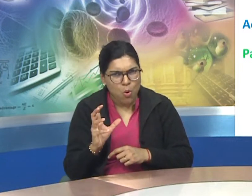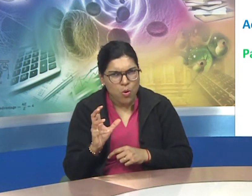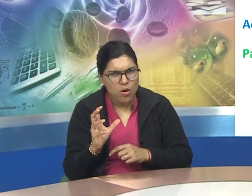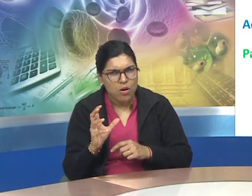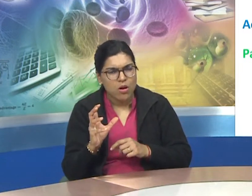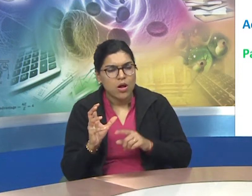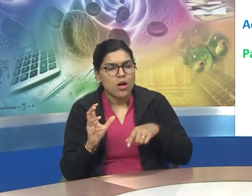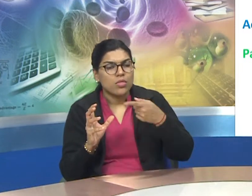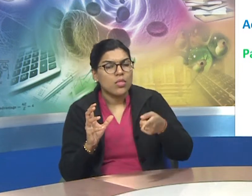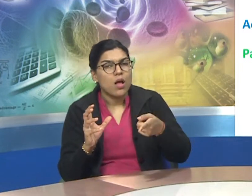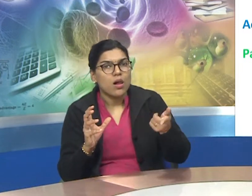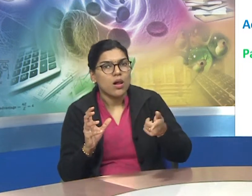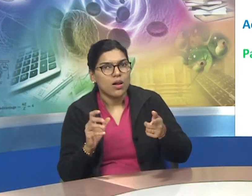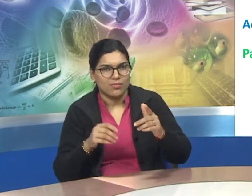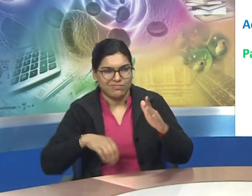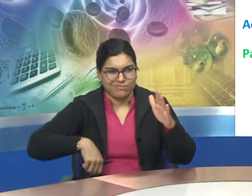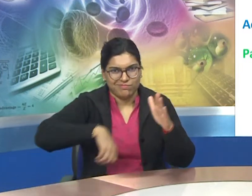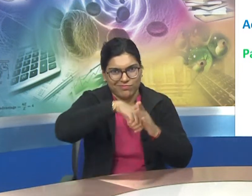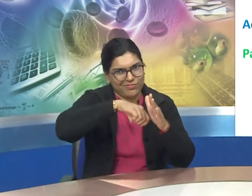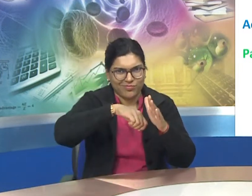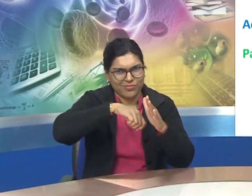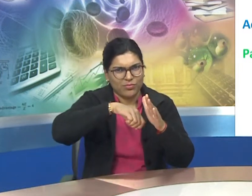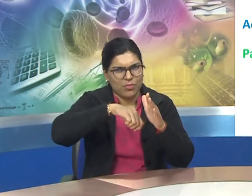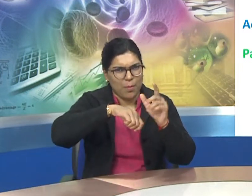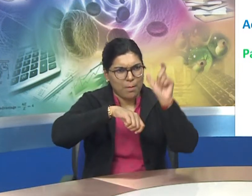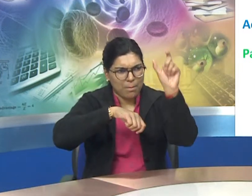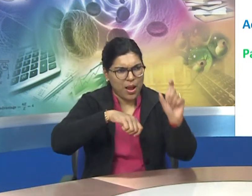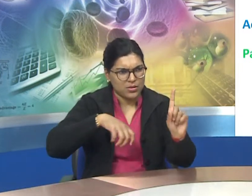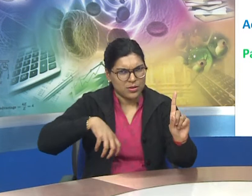is kicked by the boy.